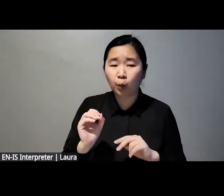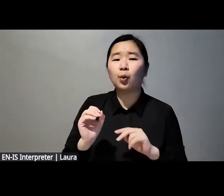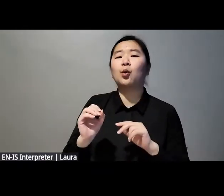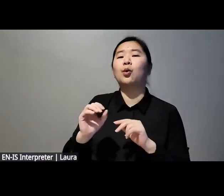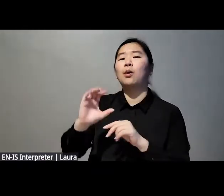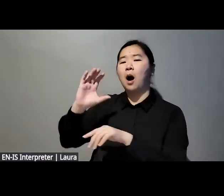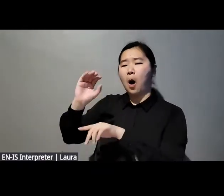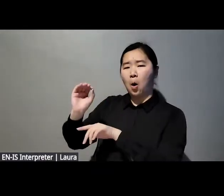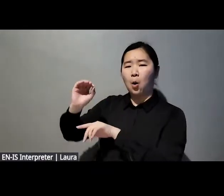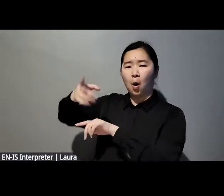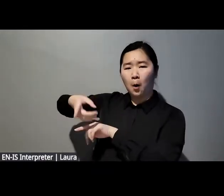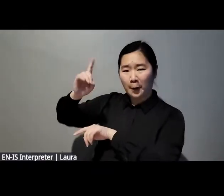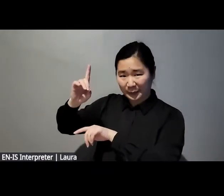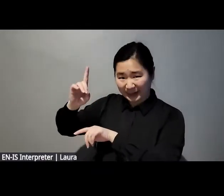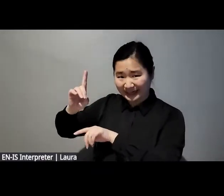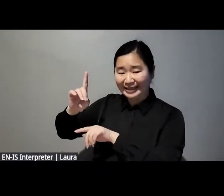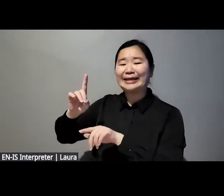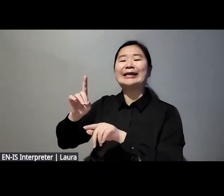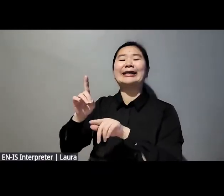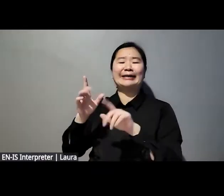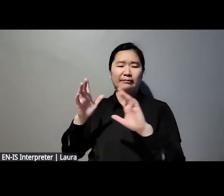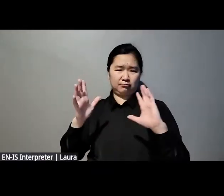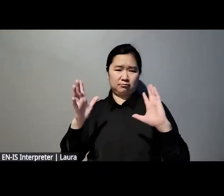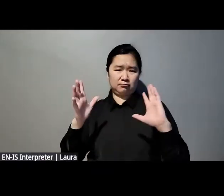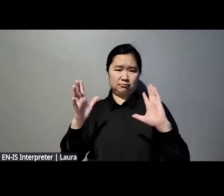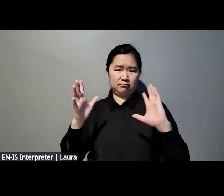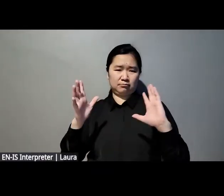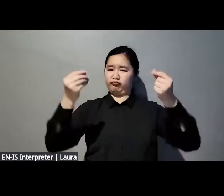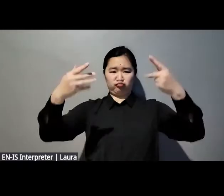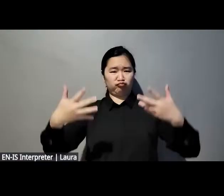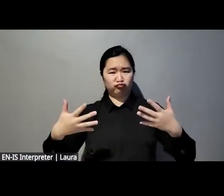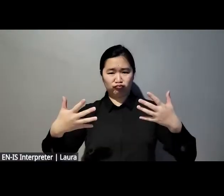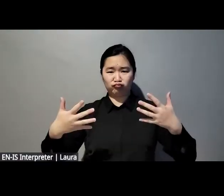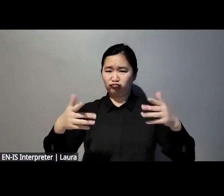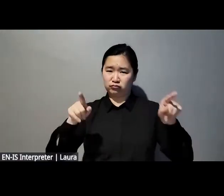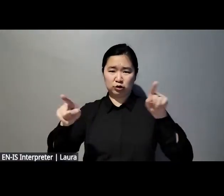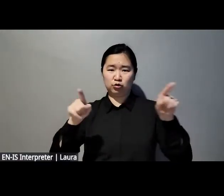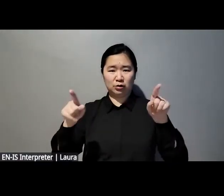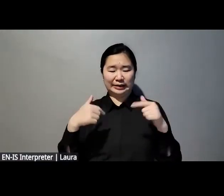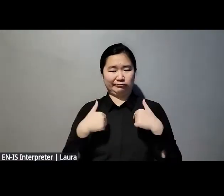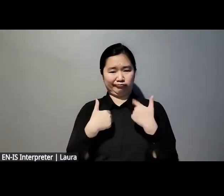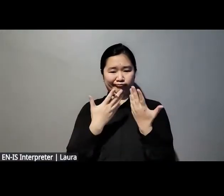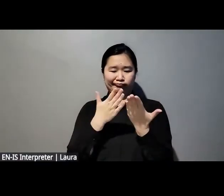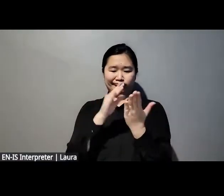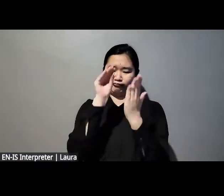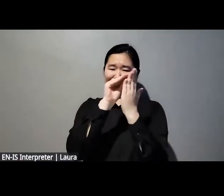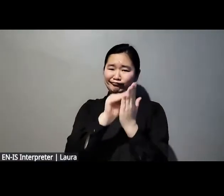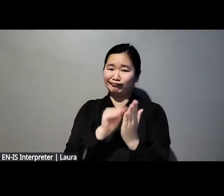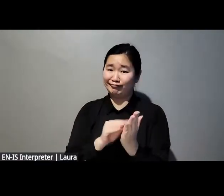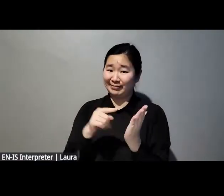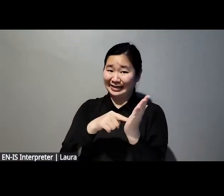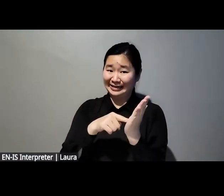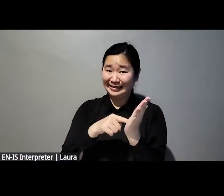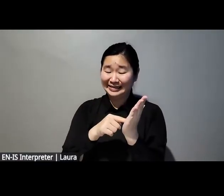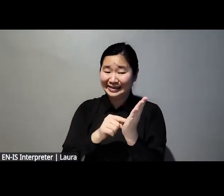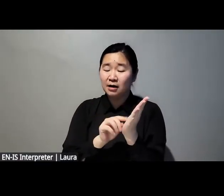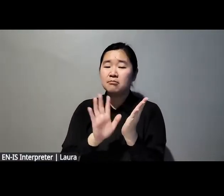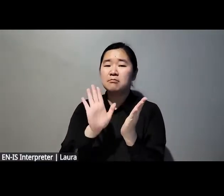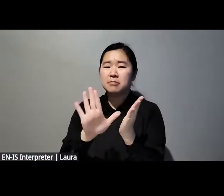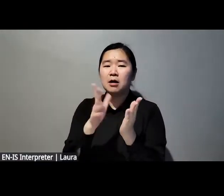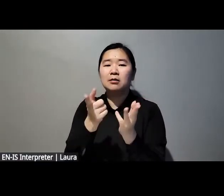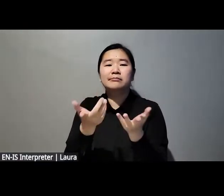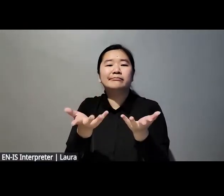So I think one of the approaches the program took was really understanding the learning